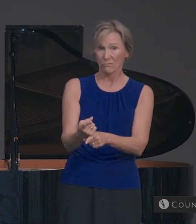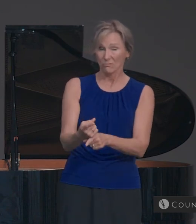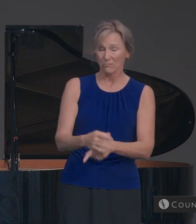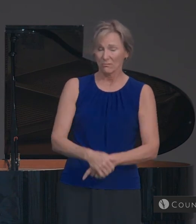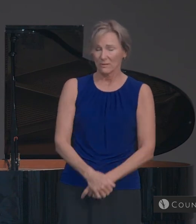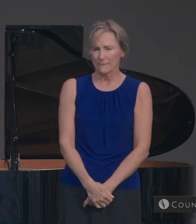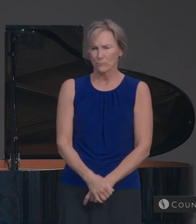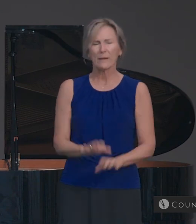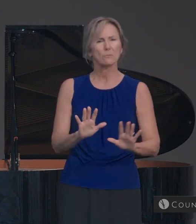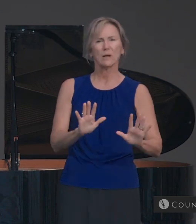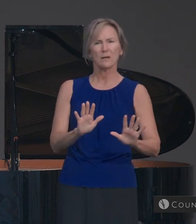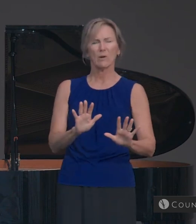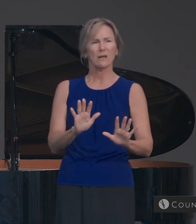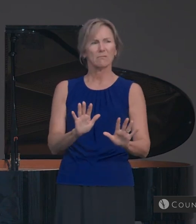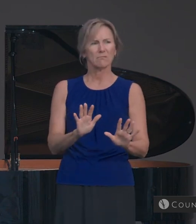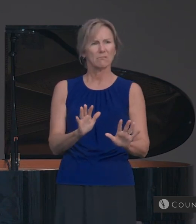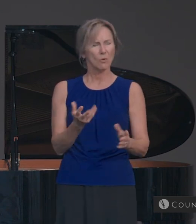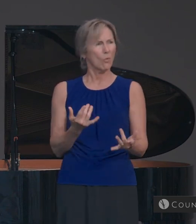But wait a second.